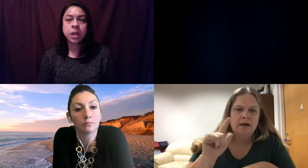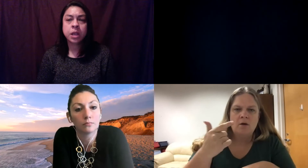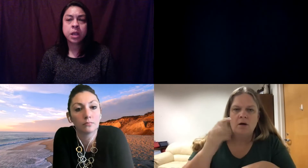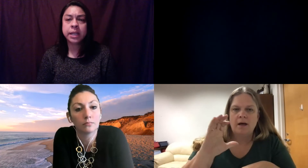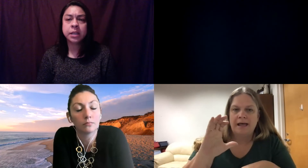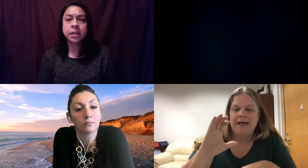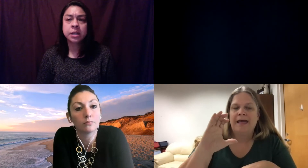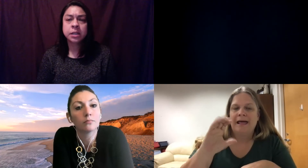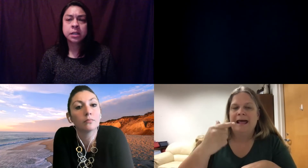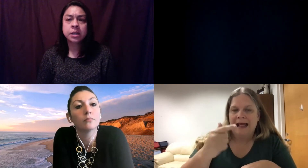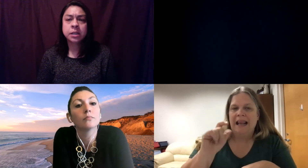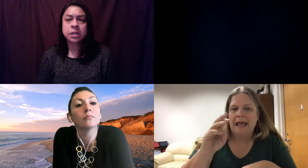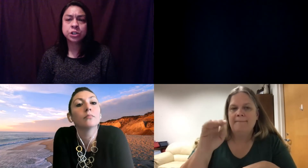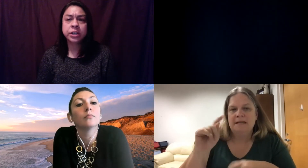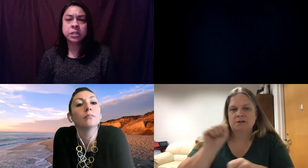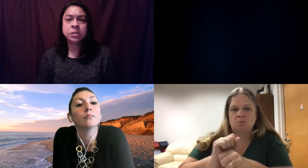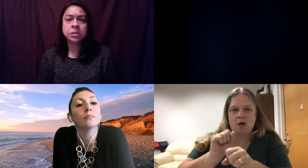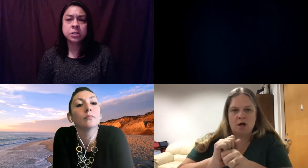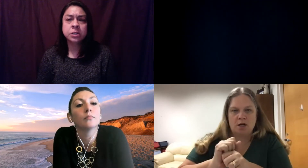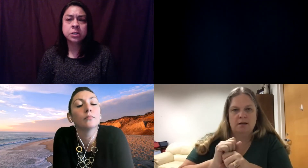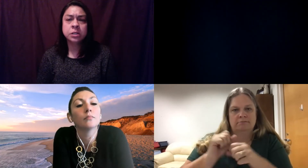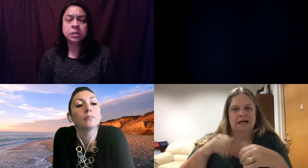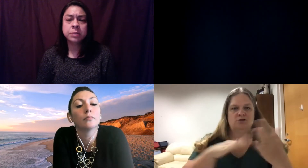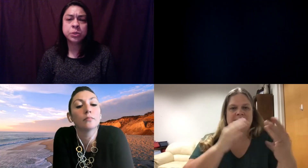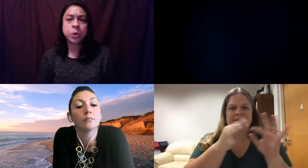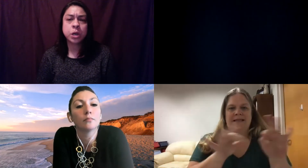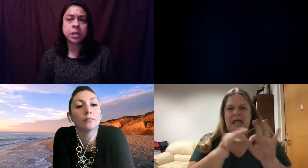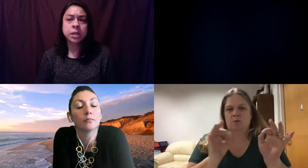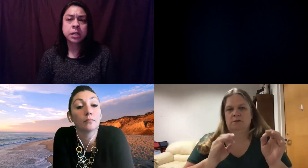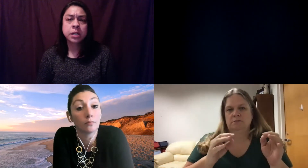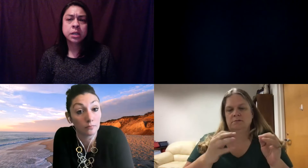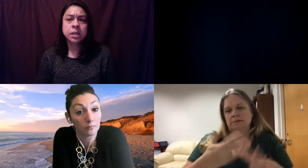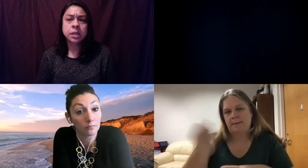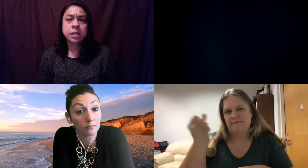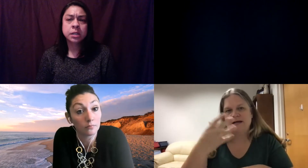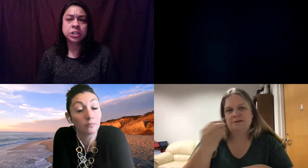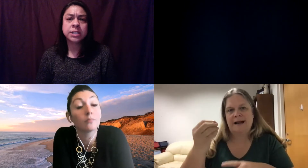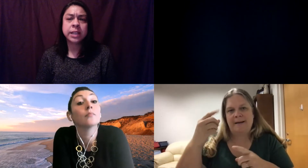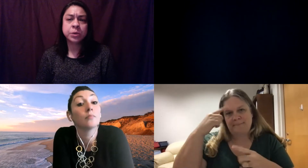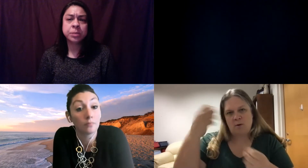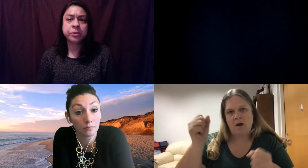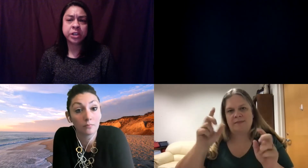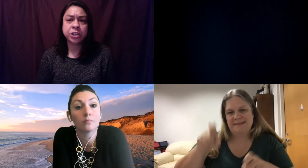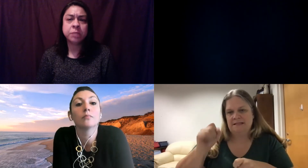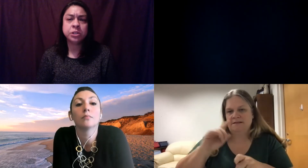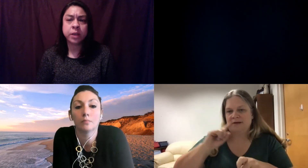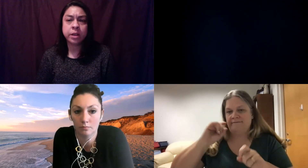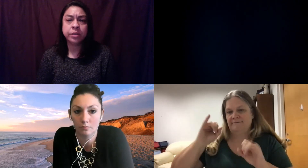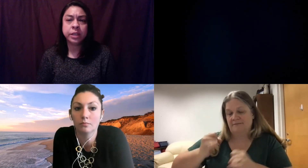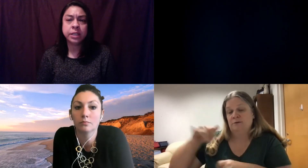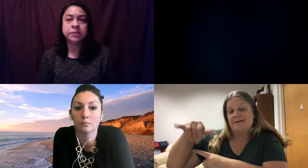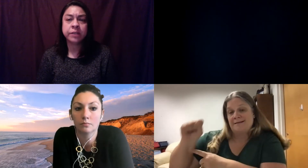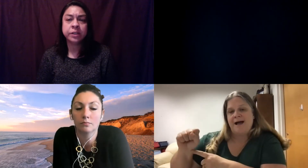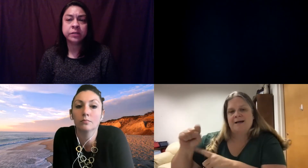A comment saying, Dr. Hill Clemens' work suggests language deprivation and mental